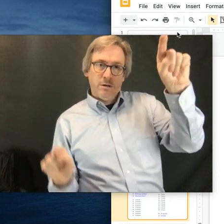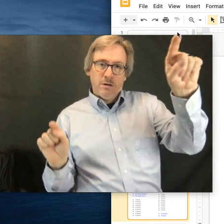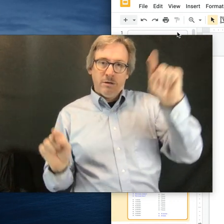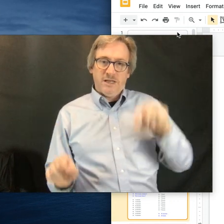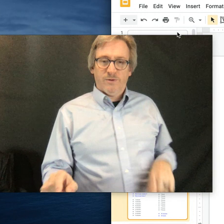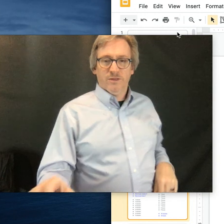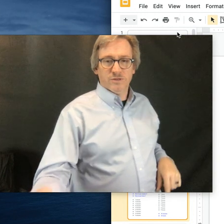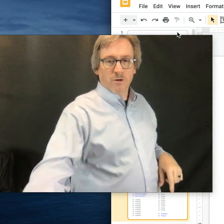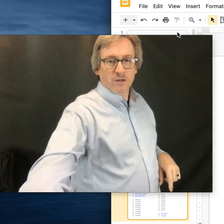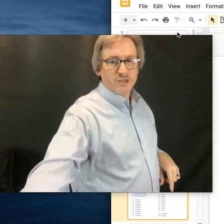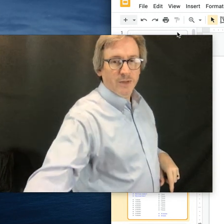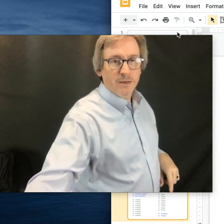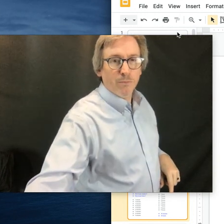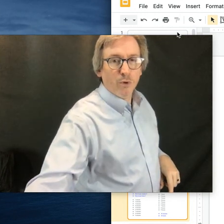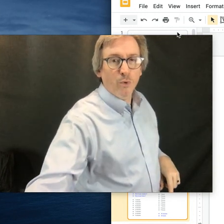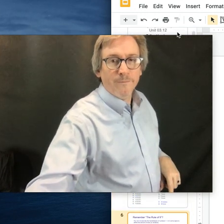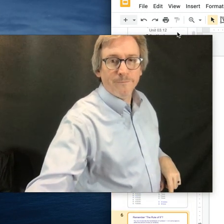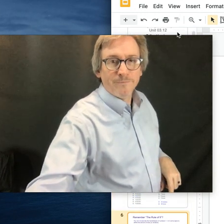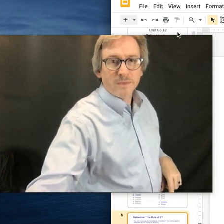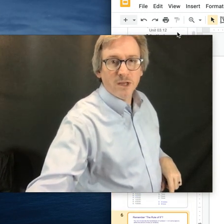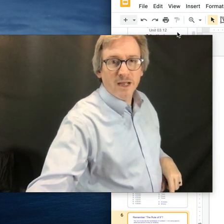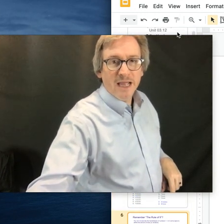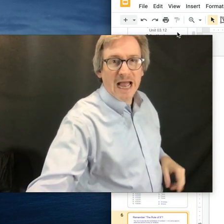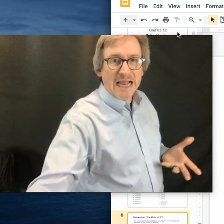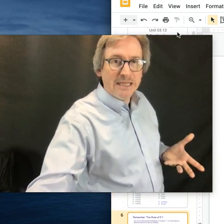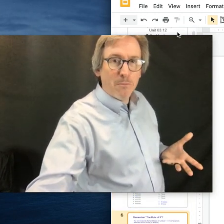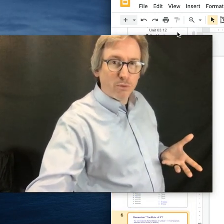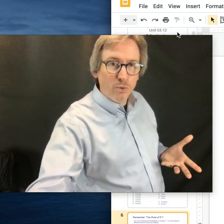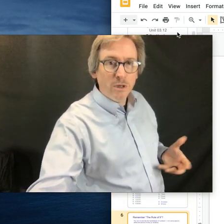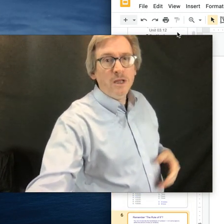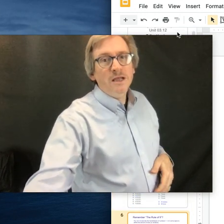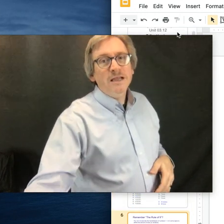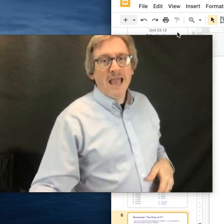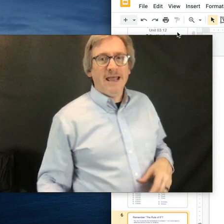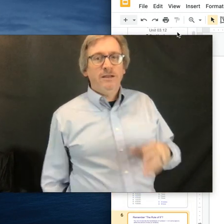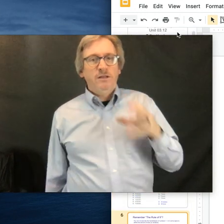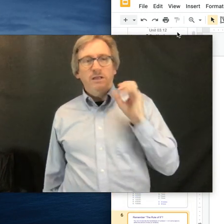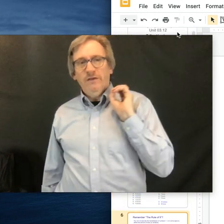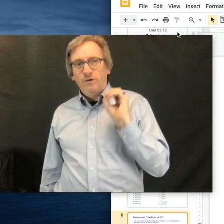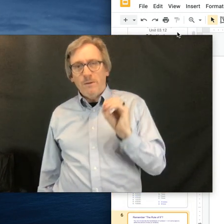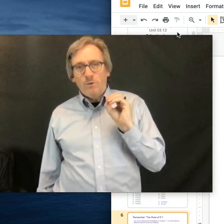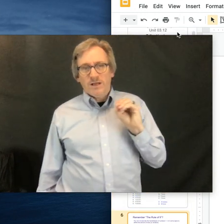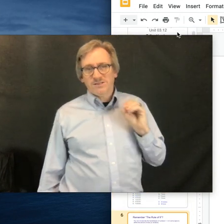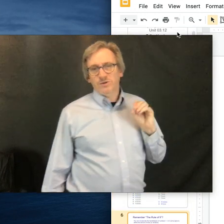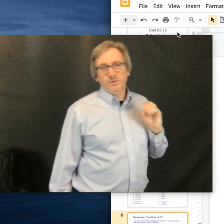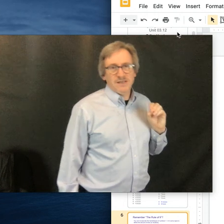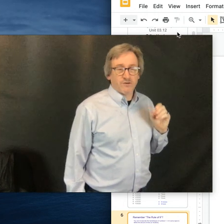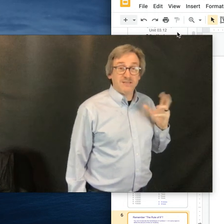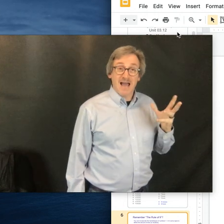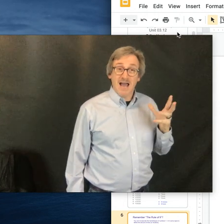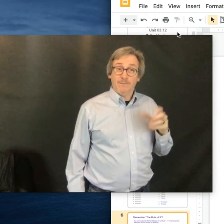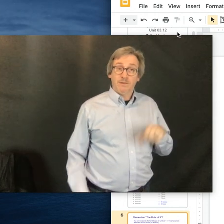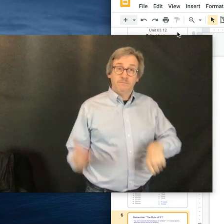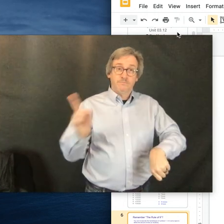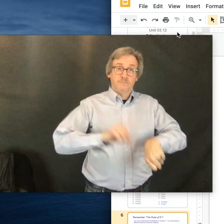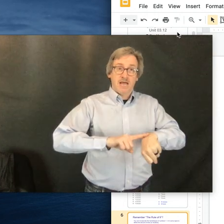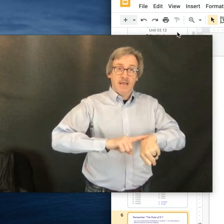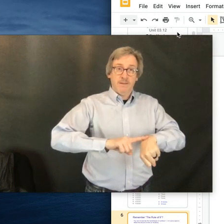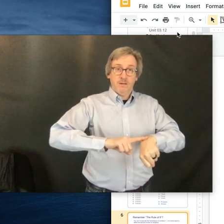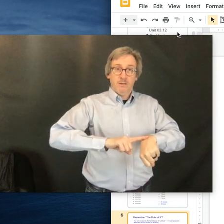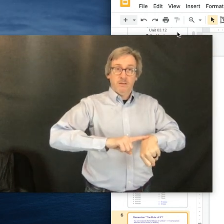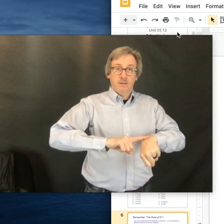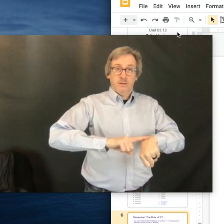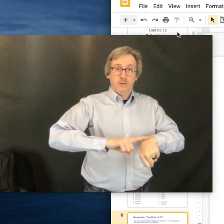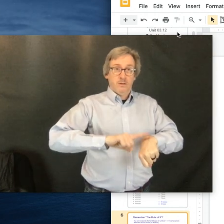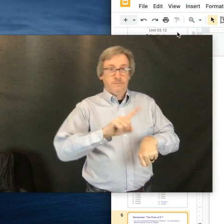So that's why those are also in blue. In the blue. And if you remember, we also used it for time.